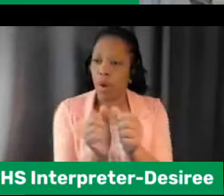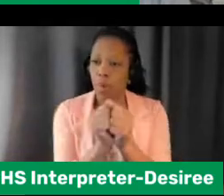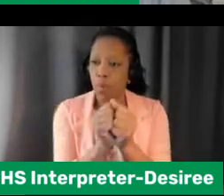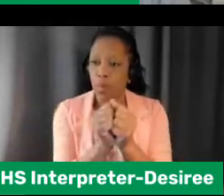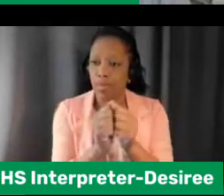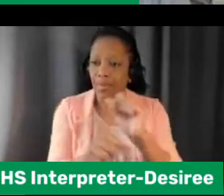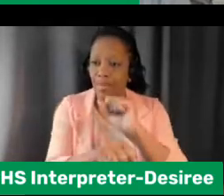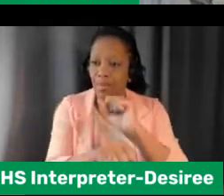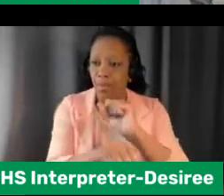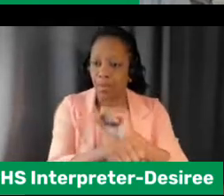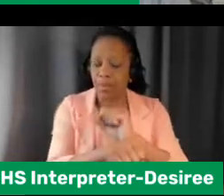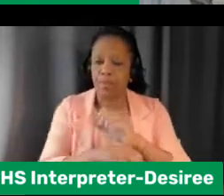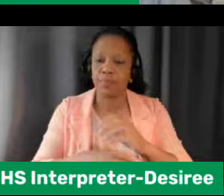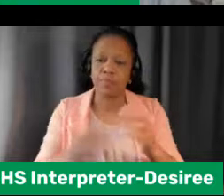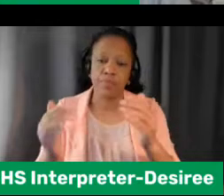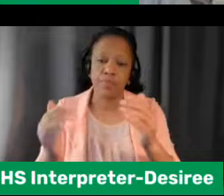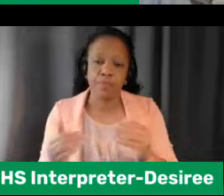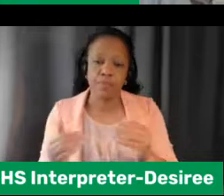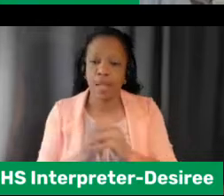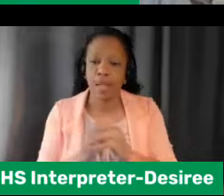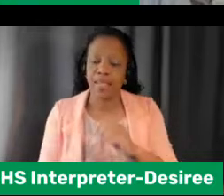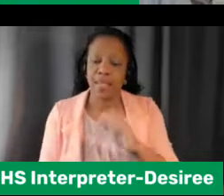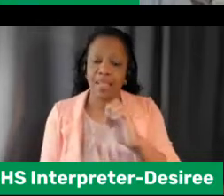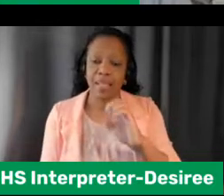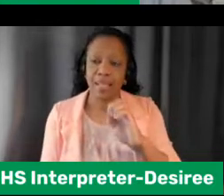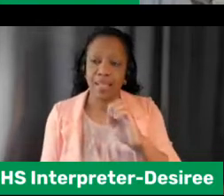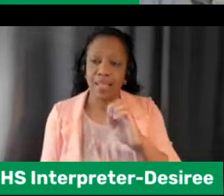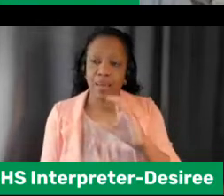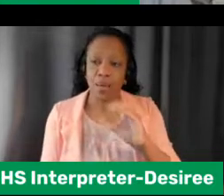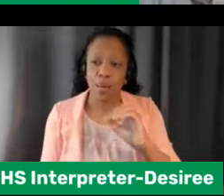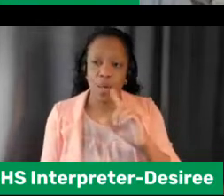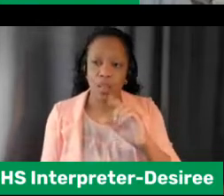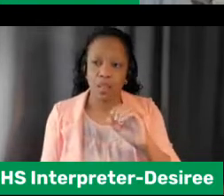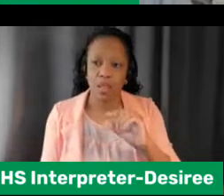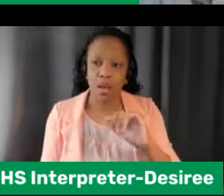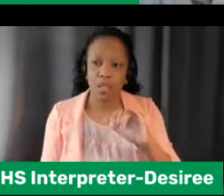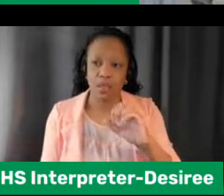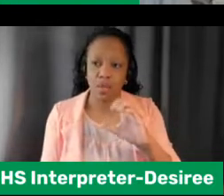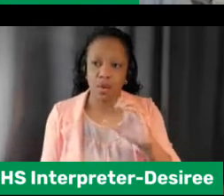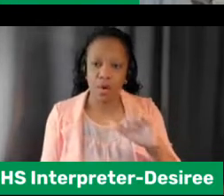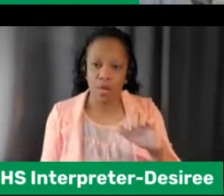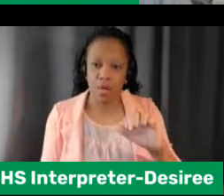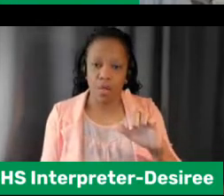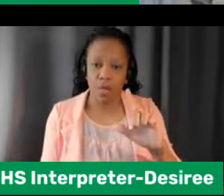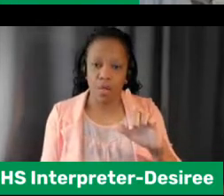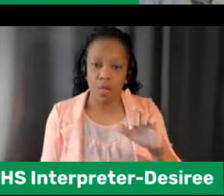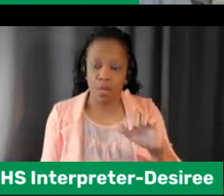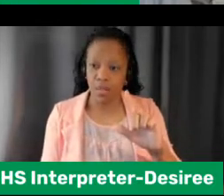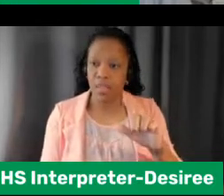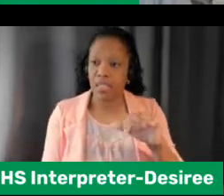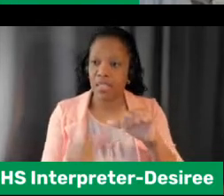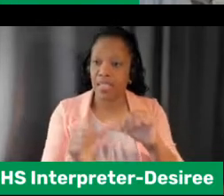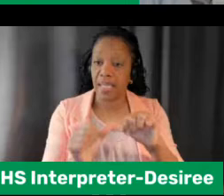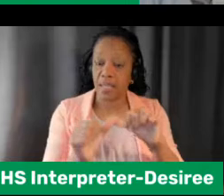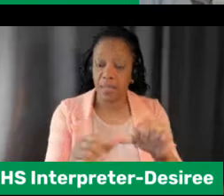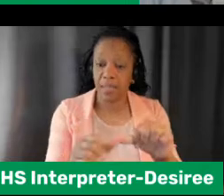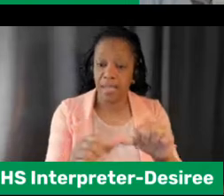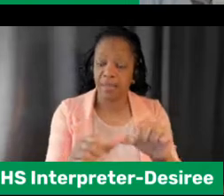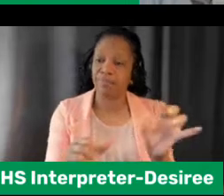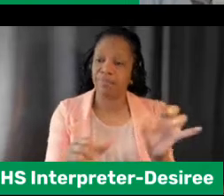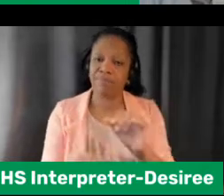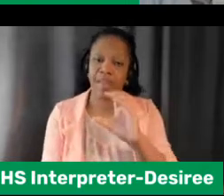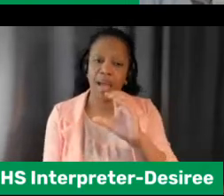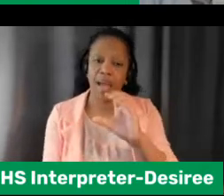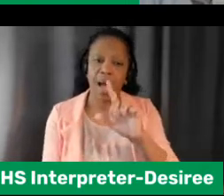is ecological sustainability. So really being climate justice is a big part of